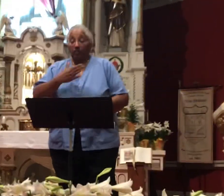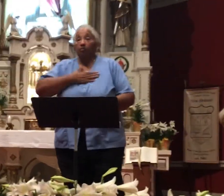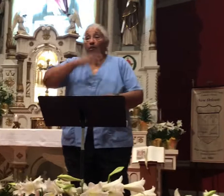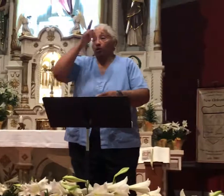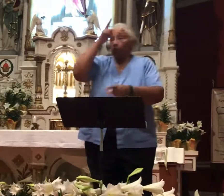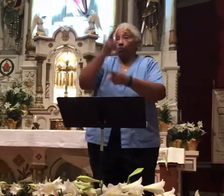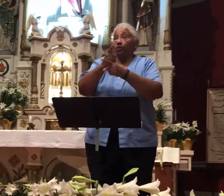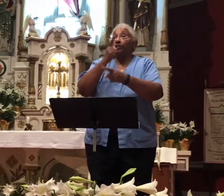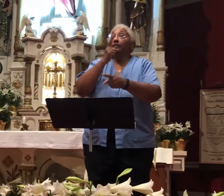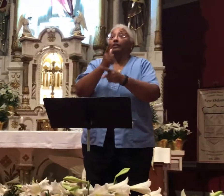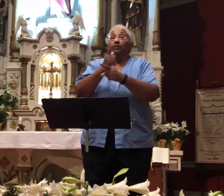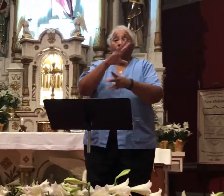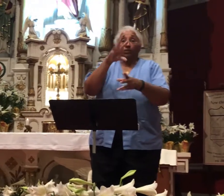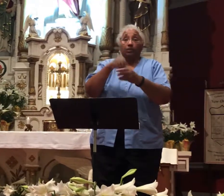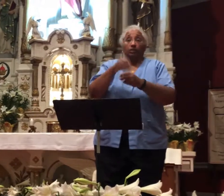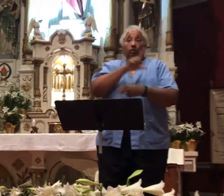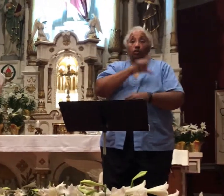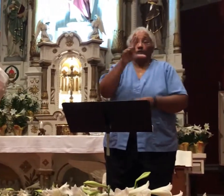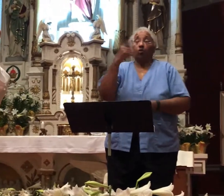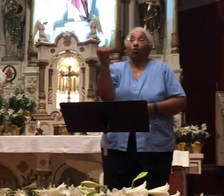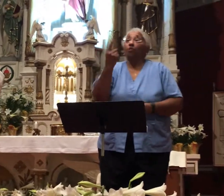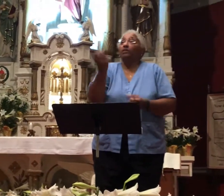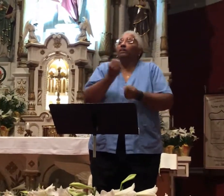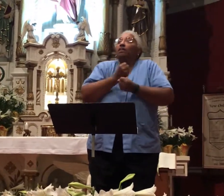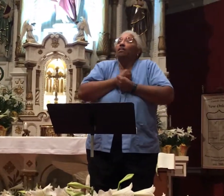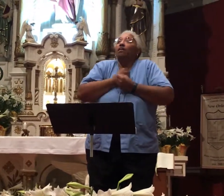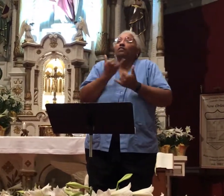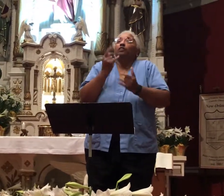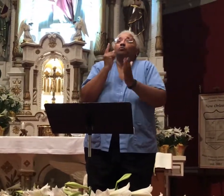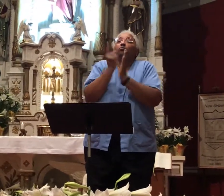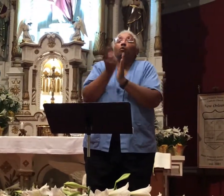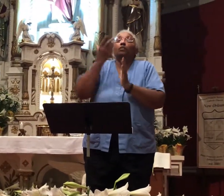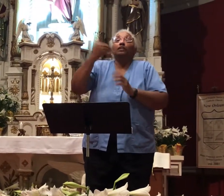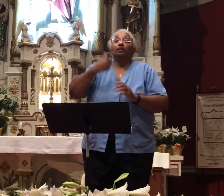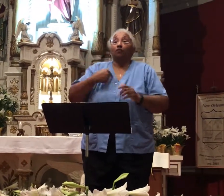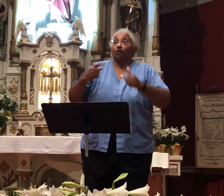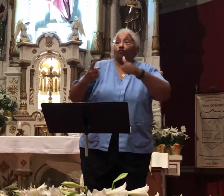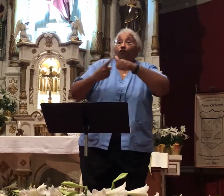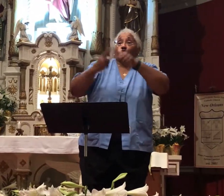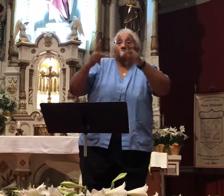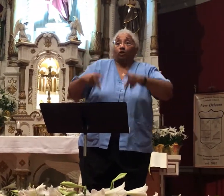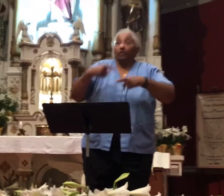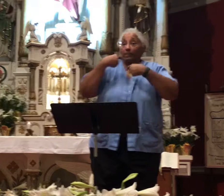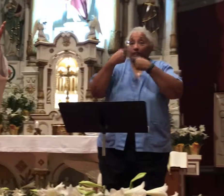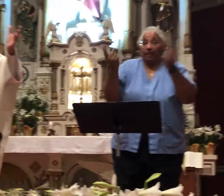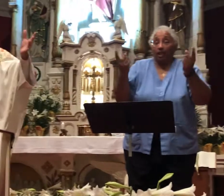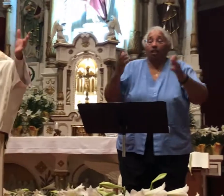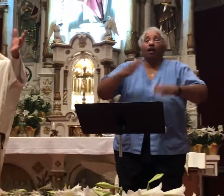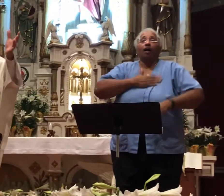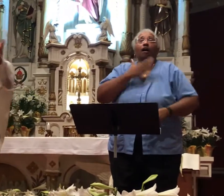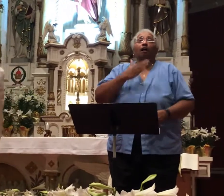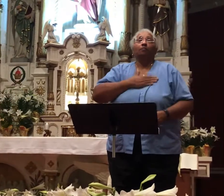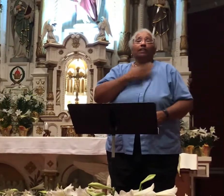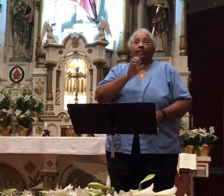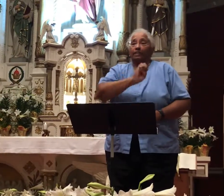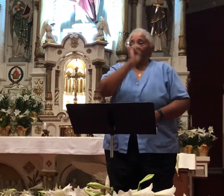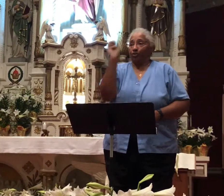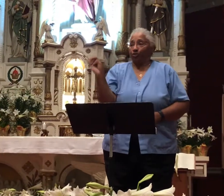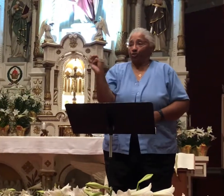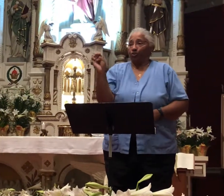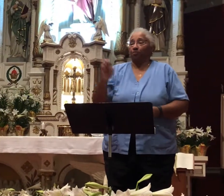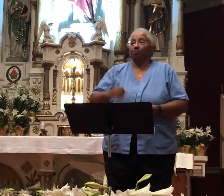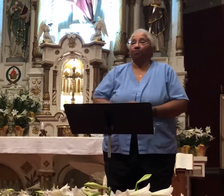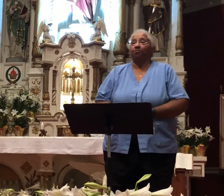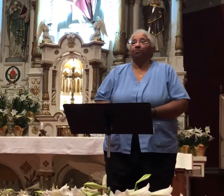Sisters in the Lord, I always love this moment because I am the first one to say to everyone, Happy Easter.